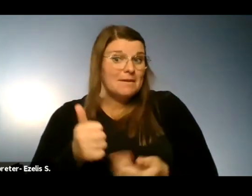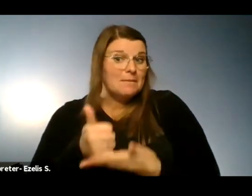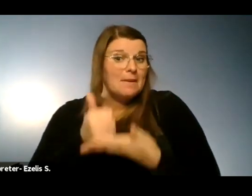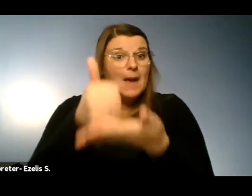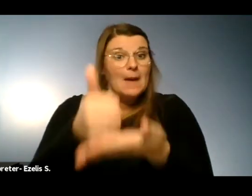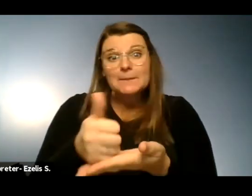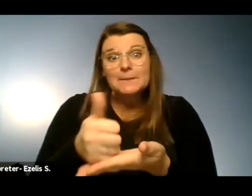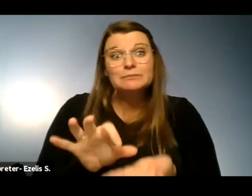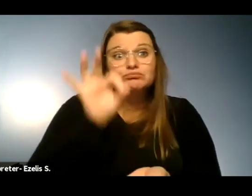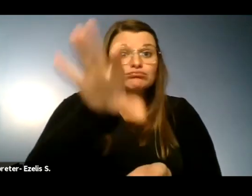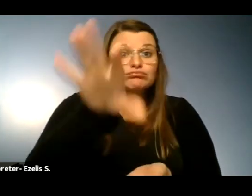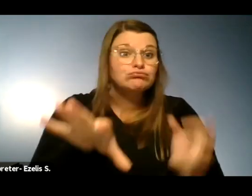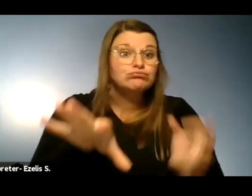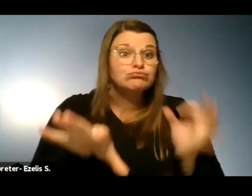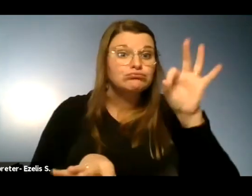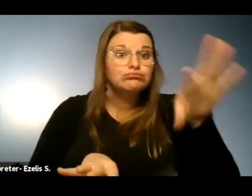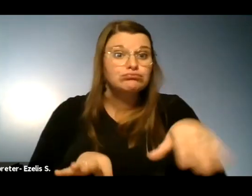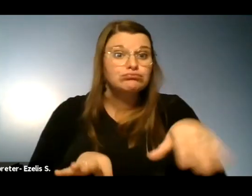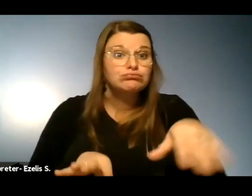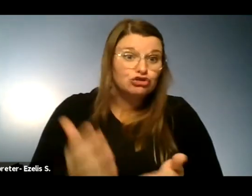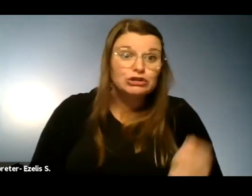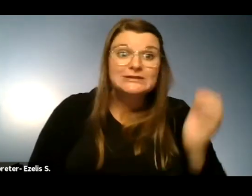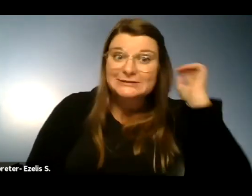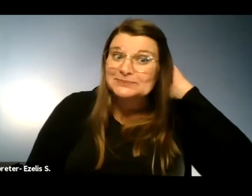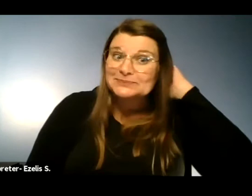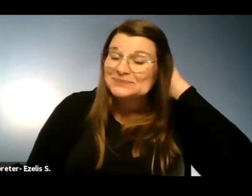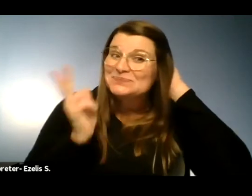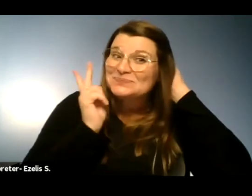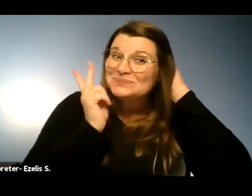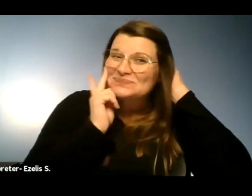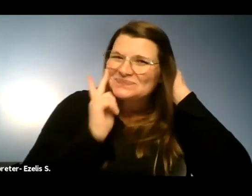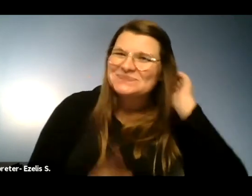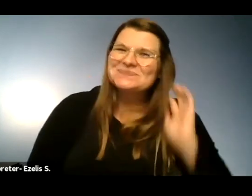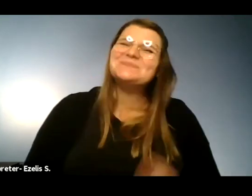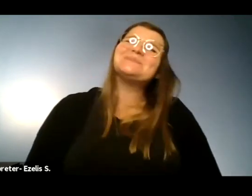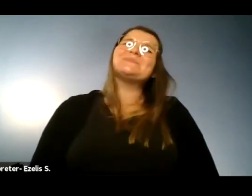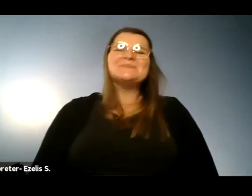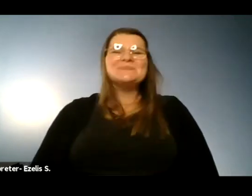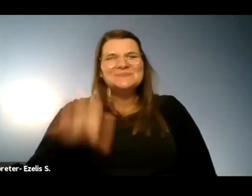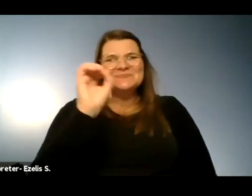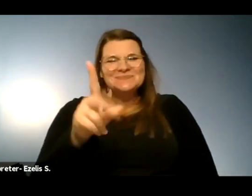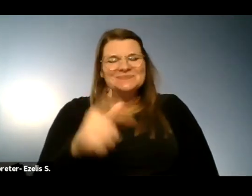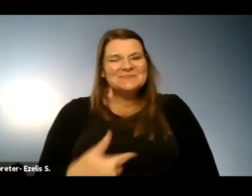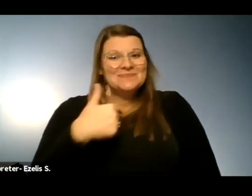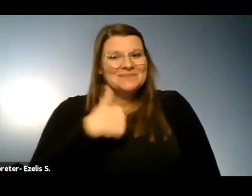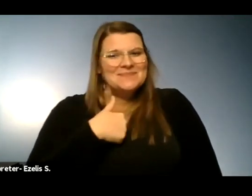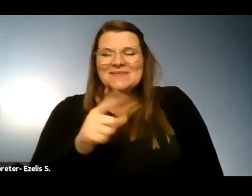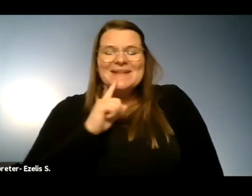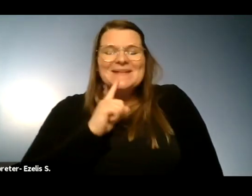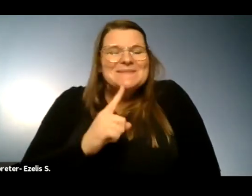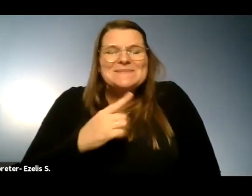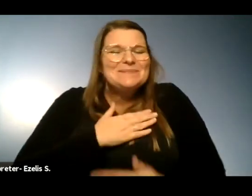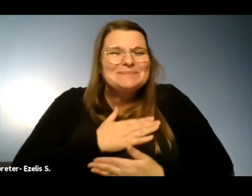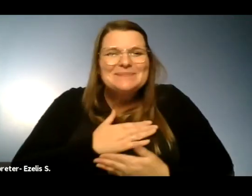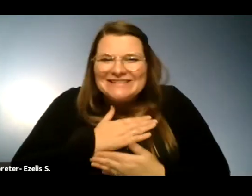with some suggestions. So we'll see. I am pleased to be able